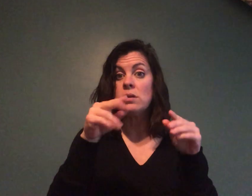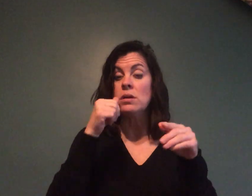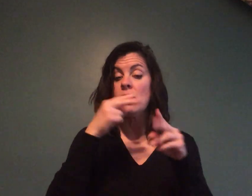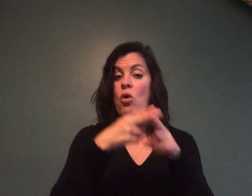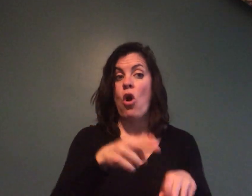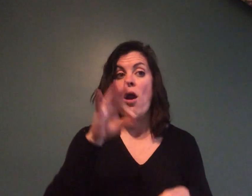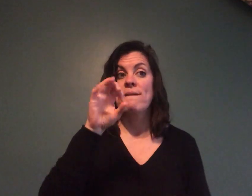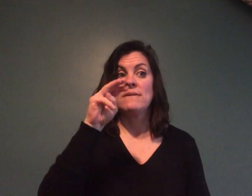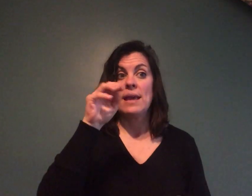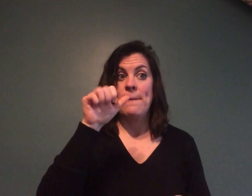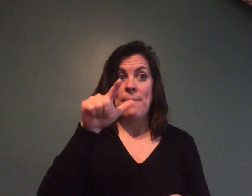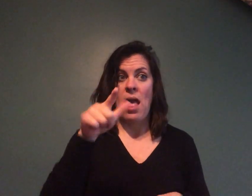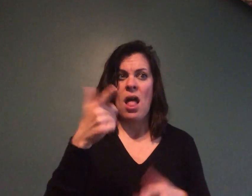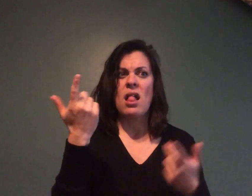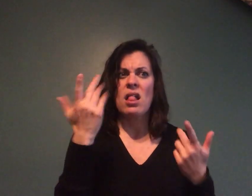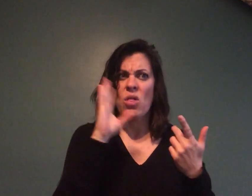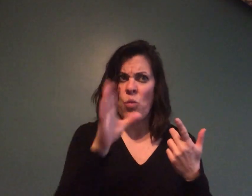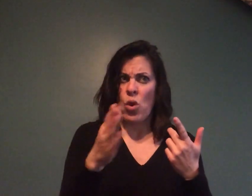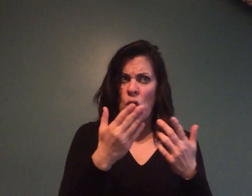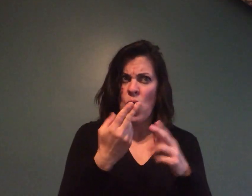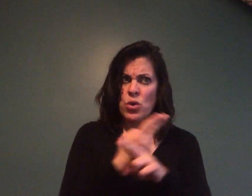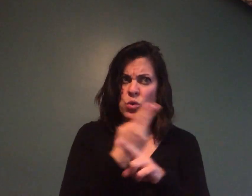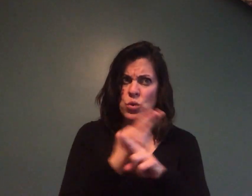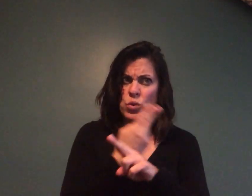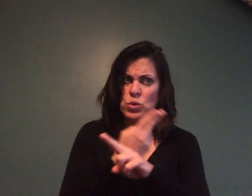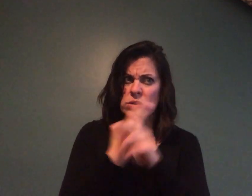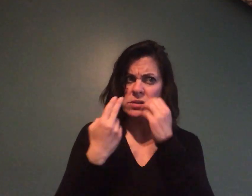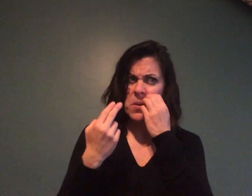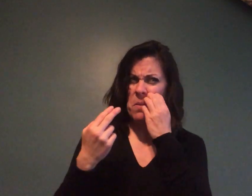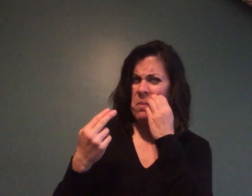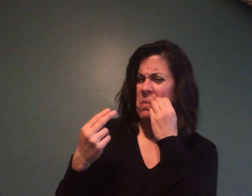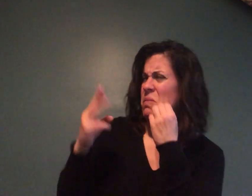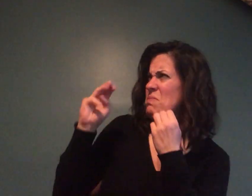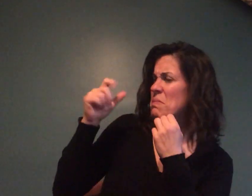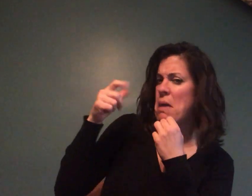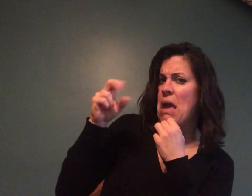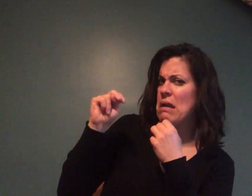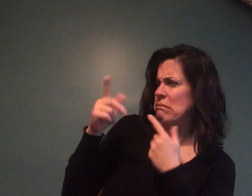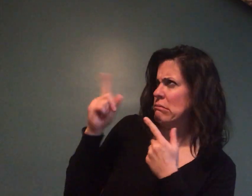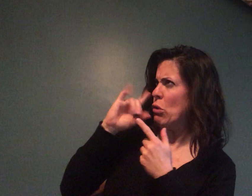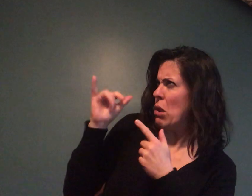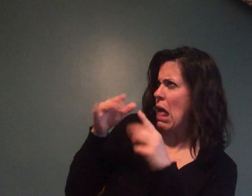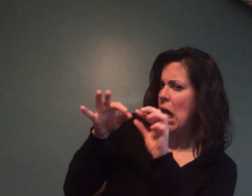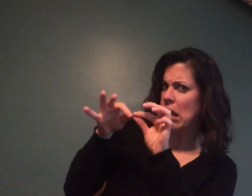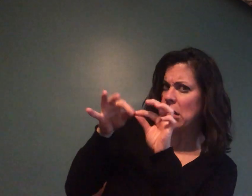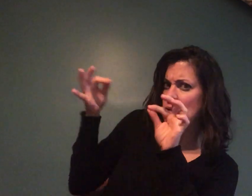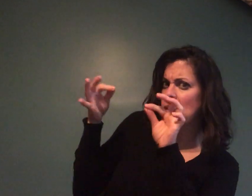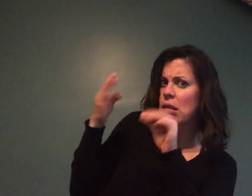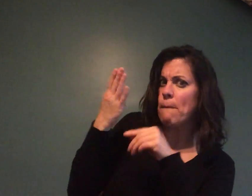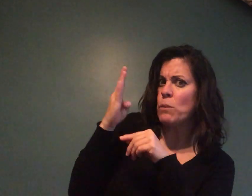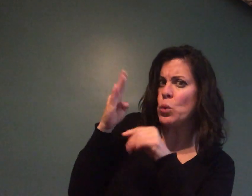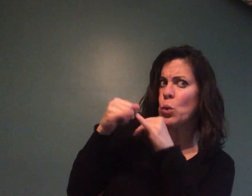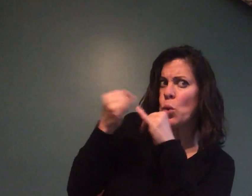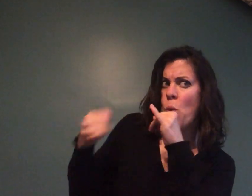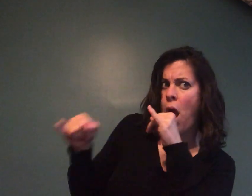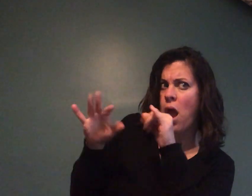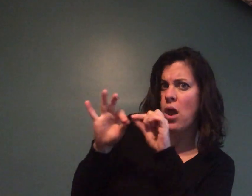the copper wiring, I want to say. Okay, they kept the copper wire. What else did they do? They